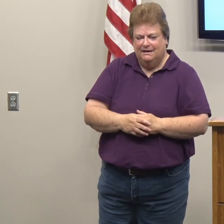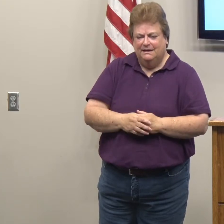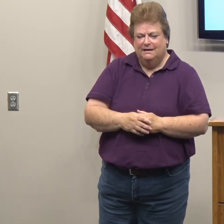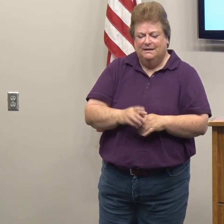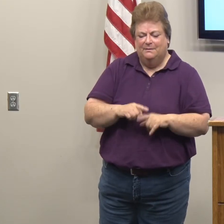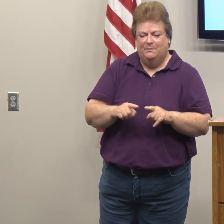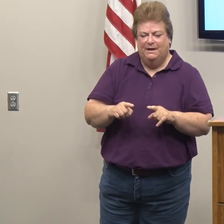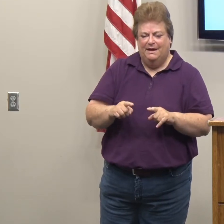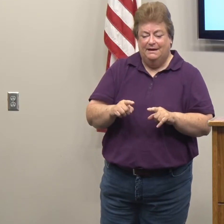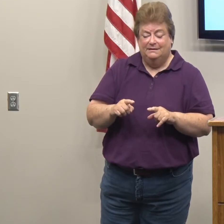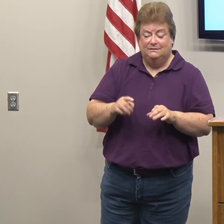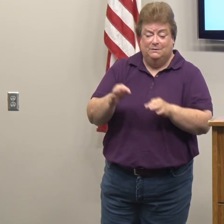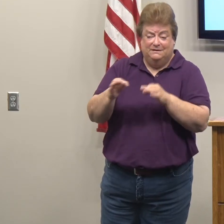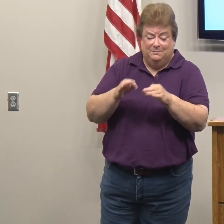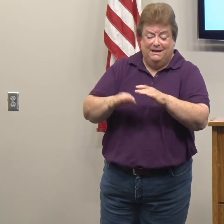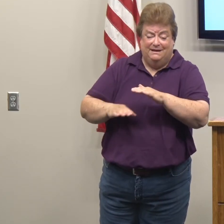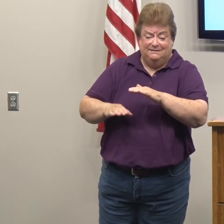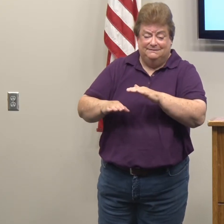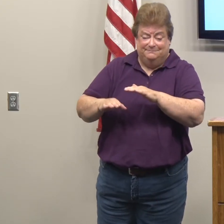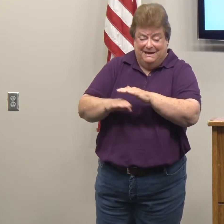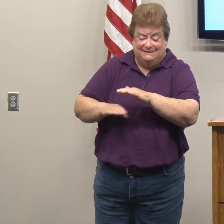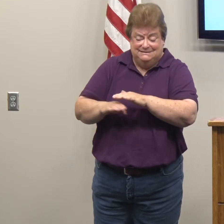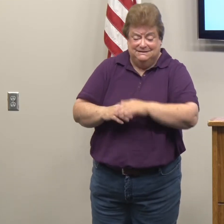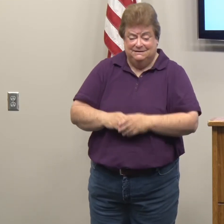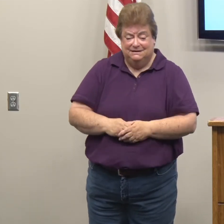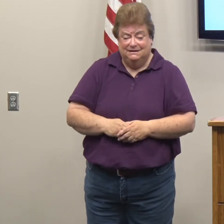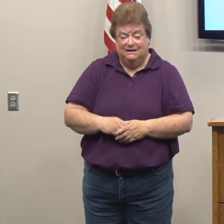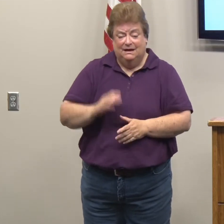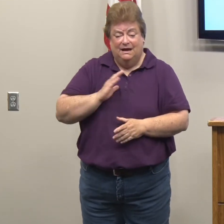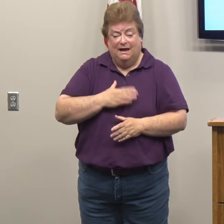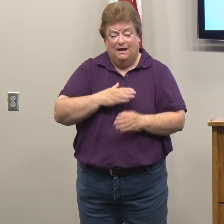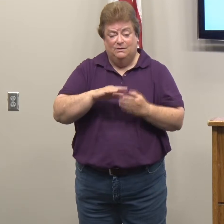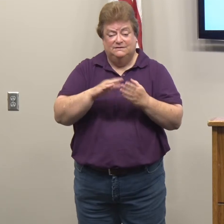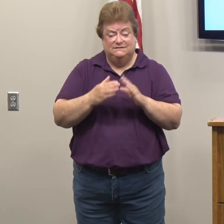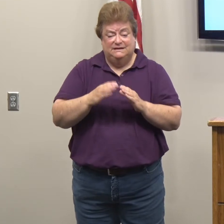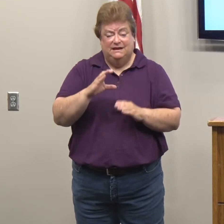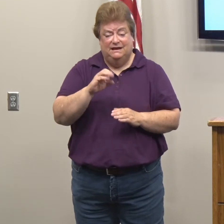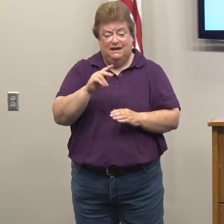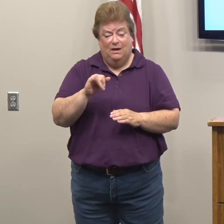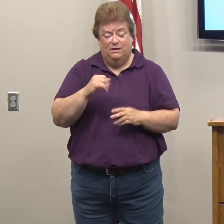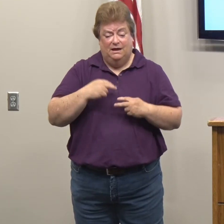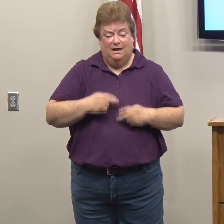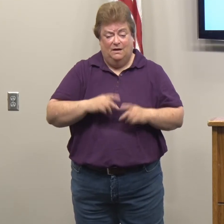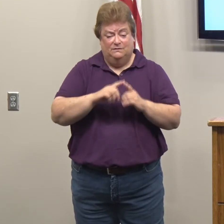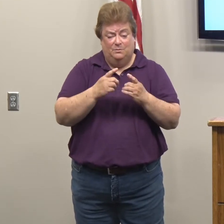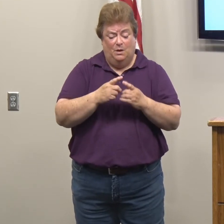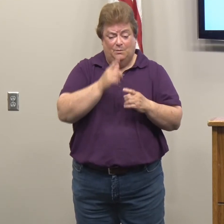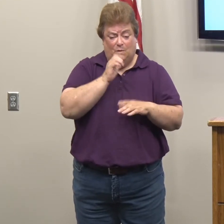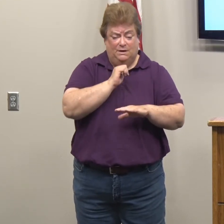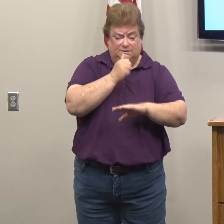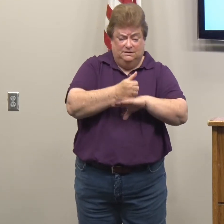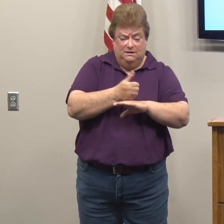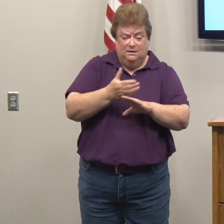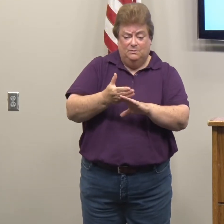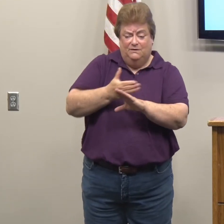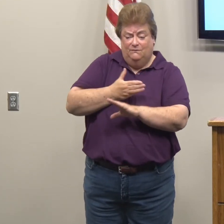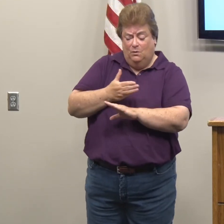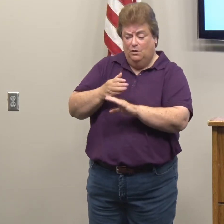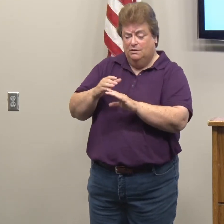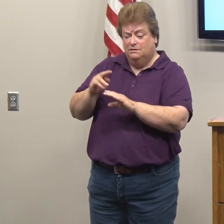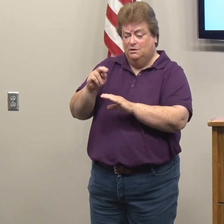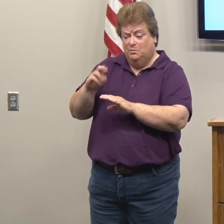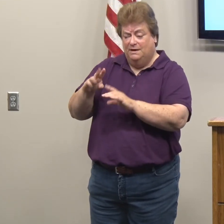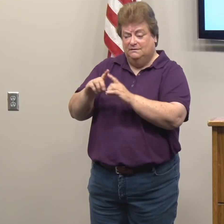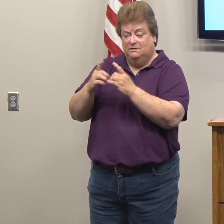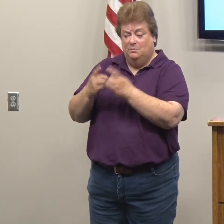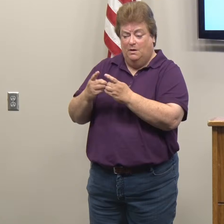to explain it simply, our City and County Health Department was formed before the Nebraska Department of Health and